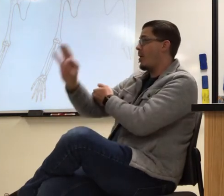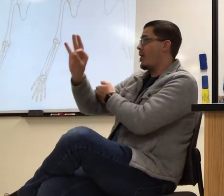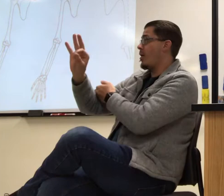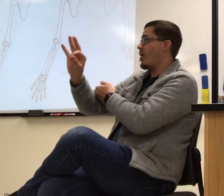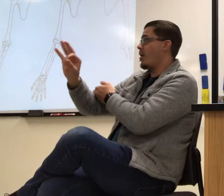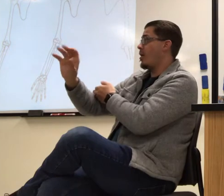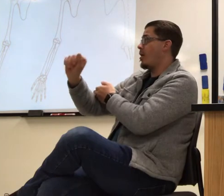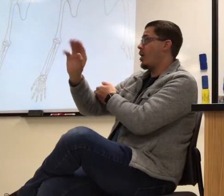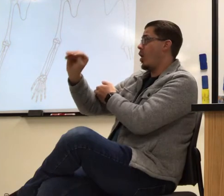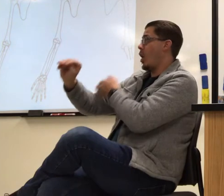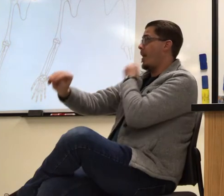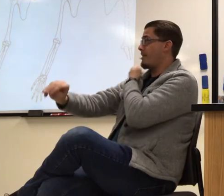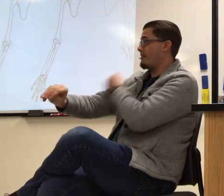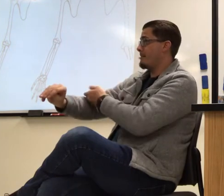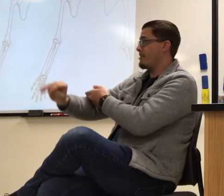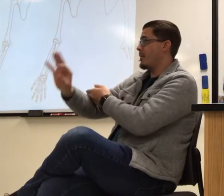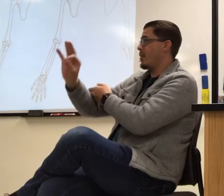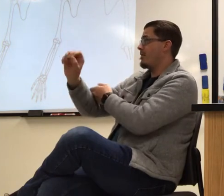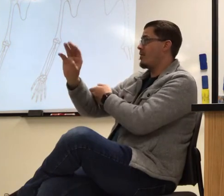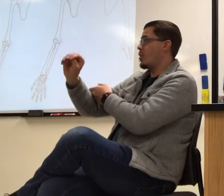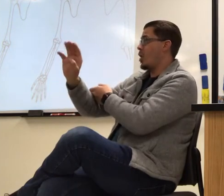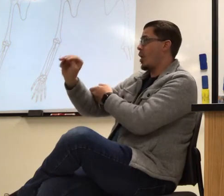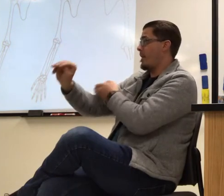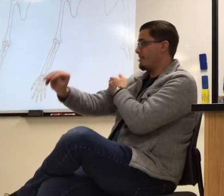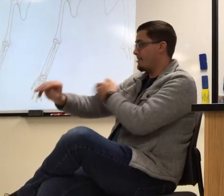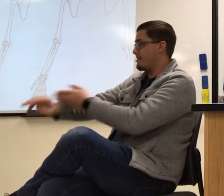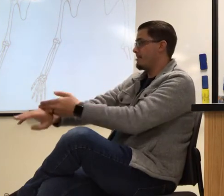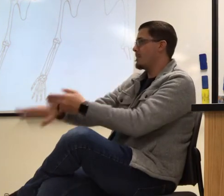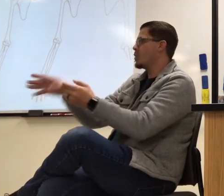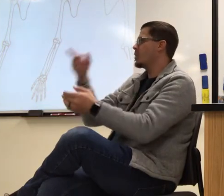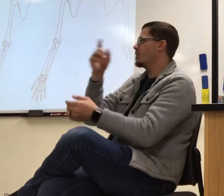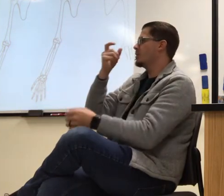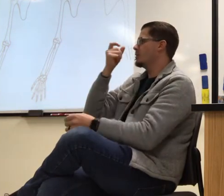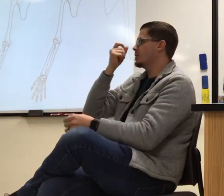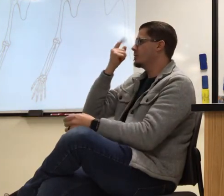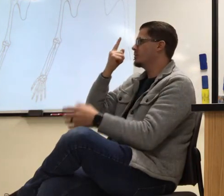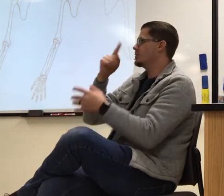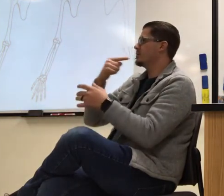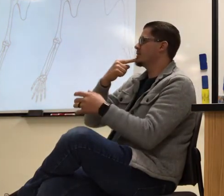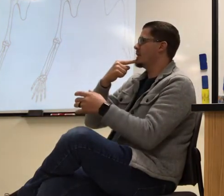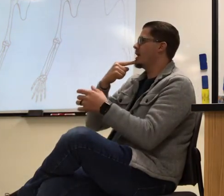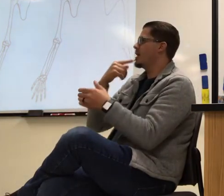and I think you'll be okay. And you'll begin to see what I say,